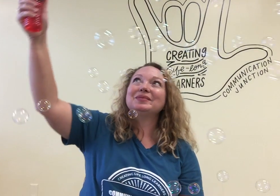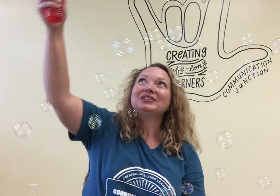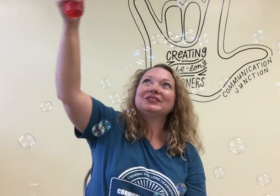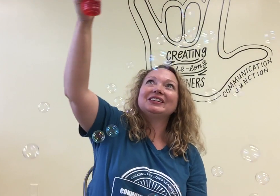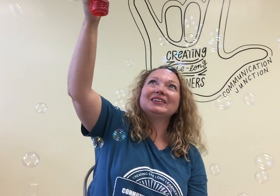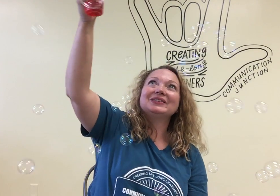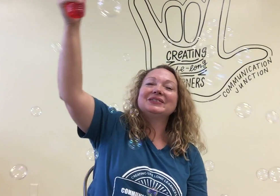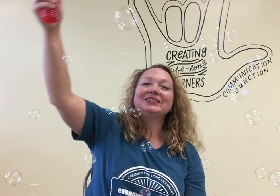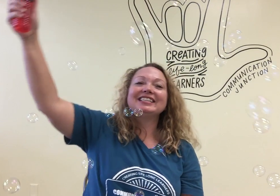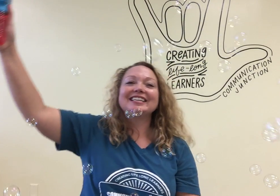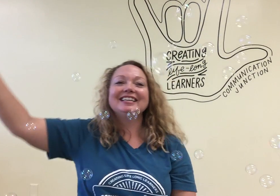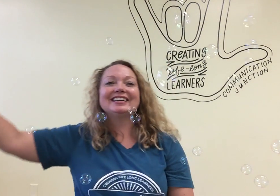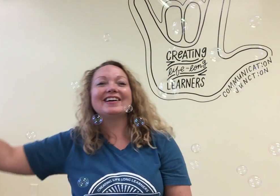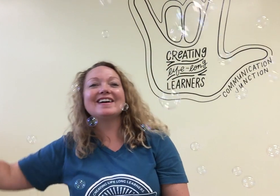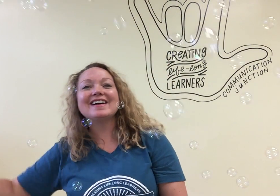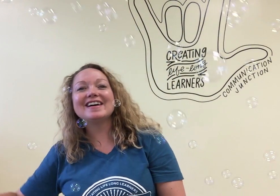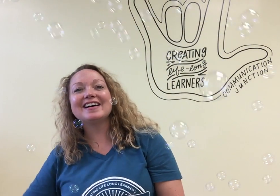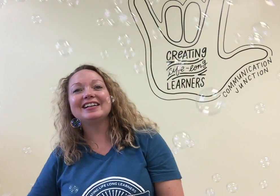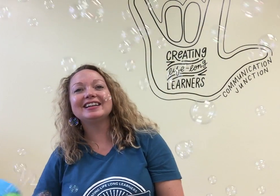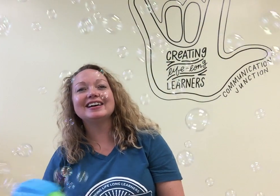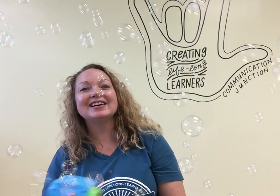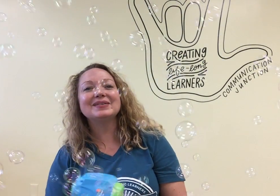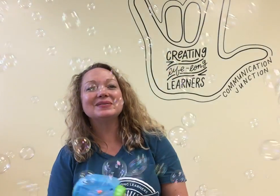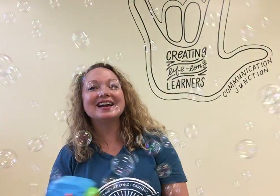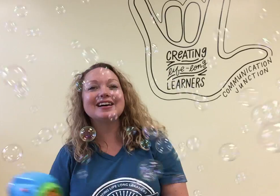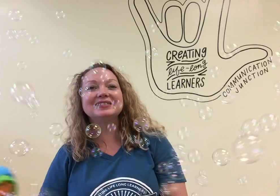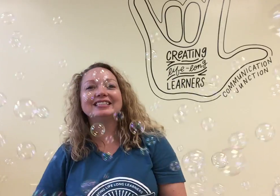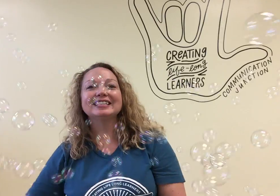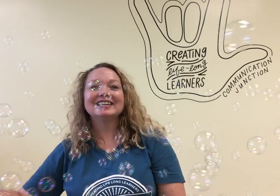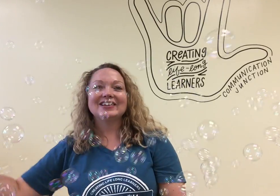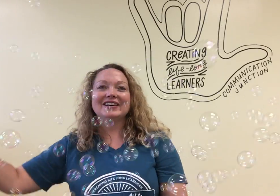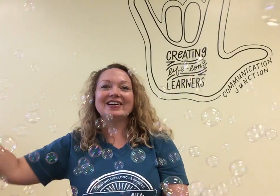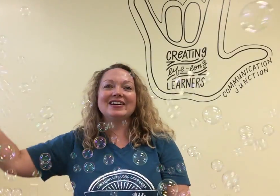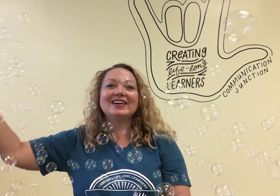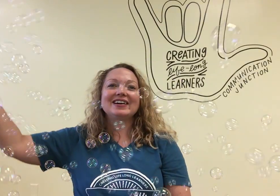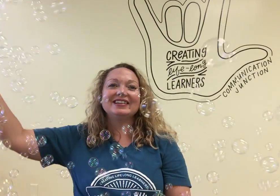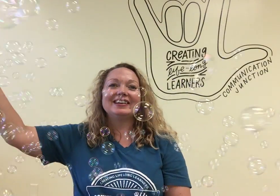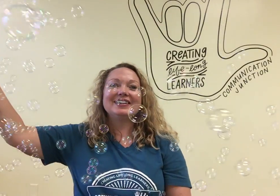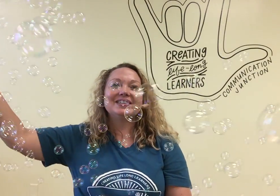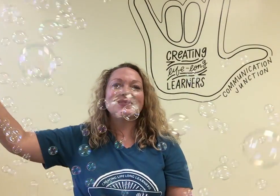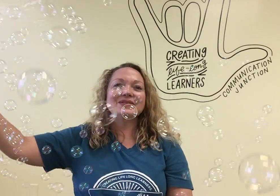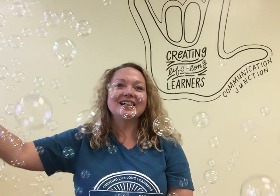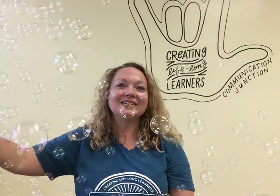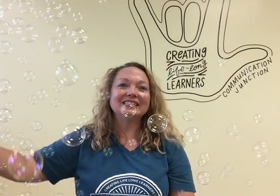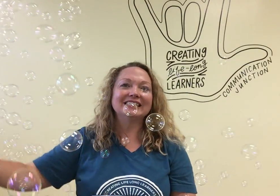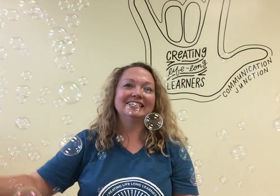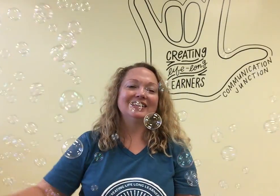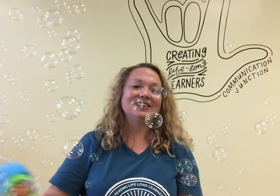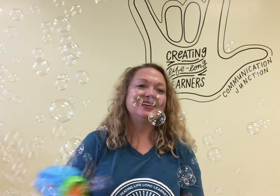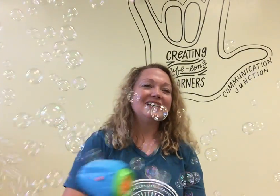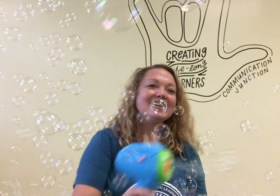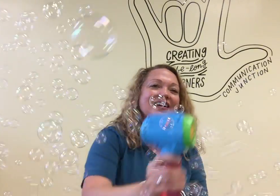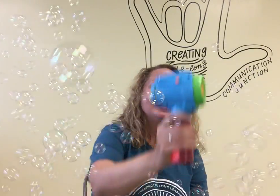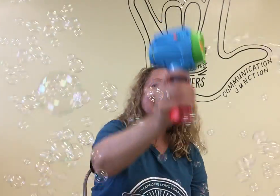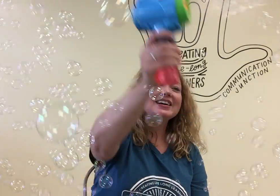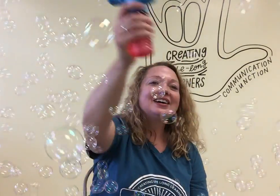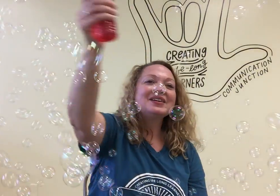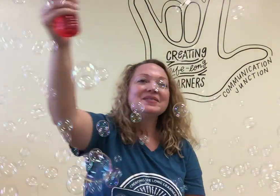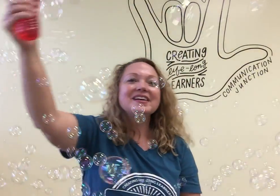Bubbles floating all around, all around, all